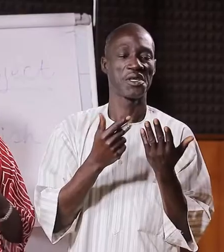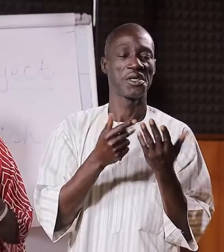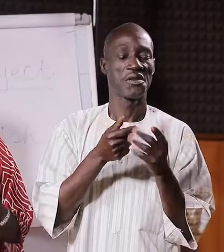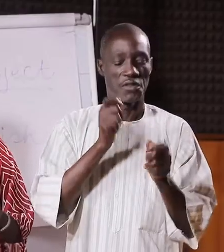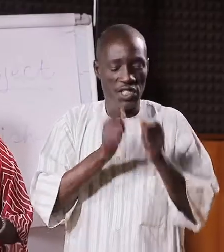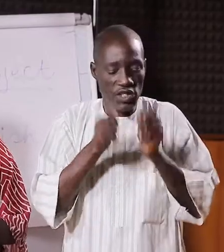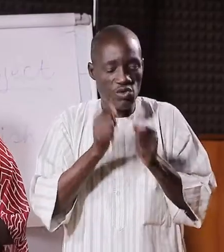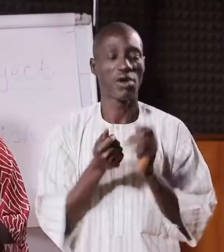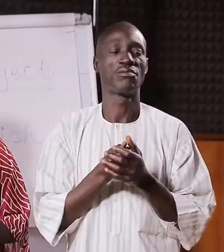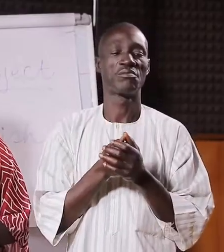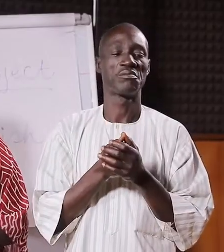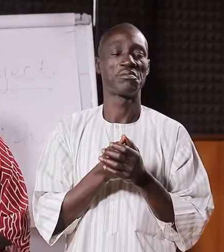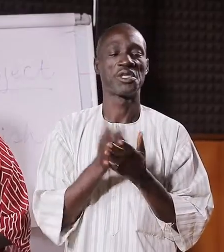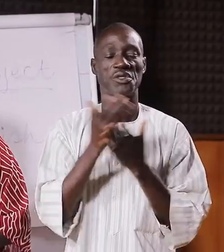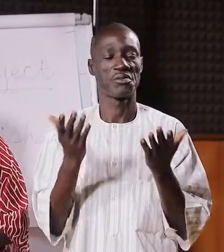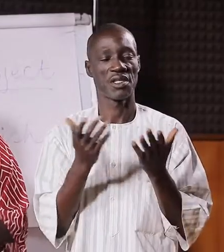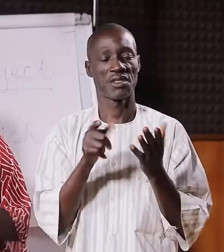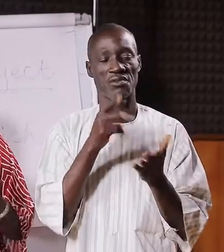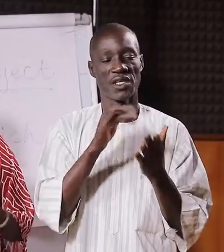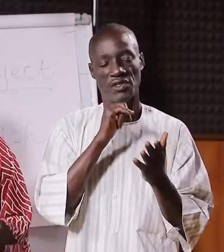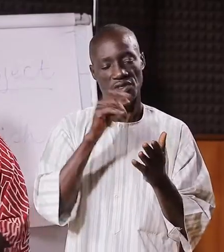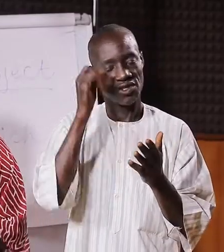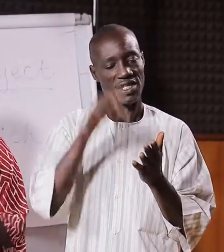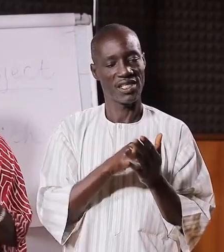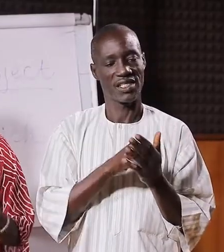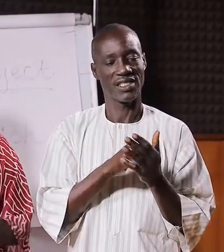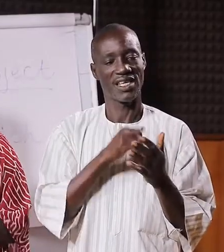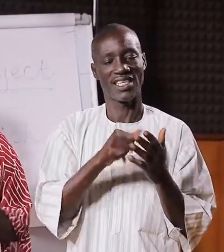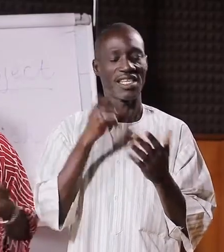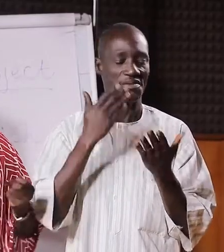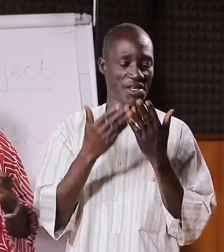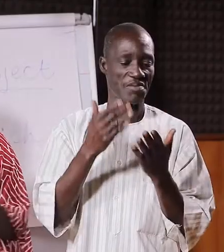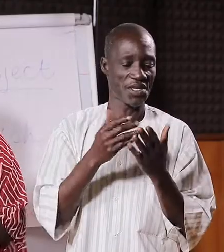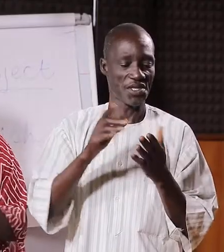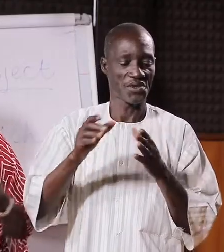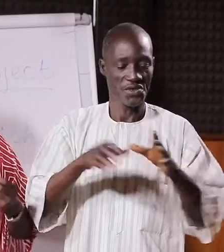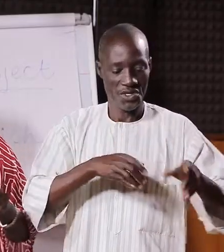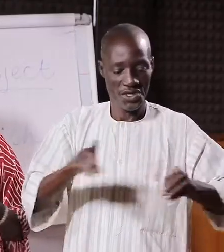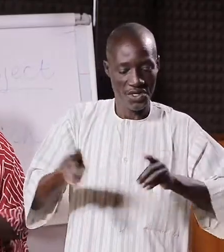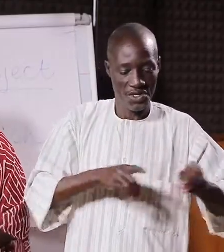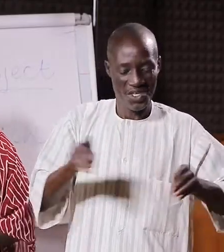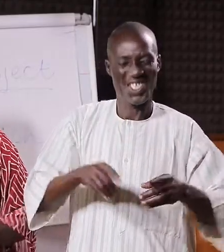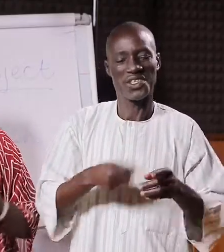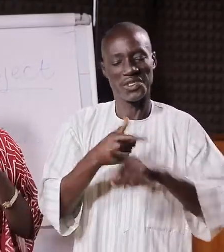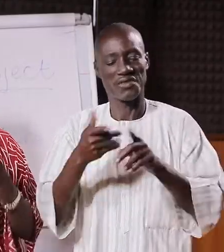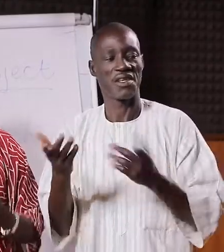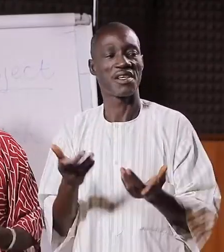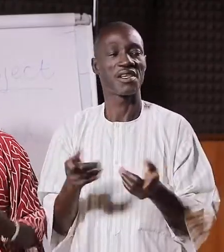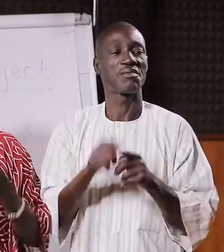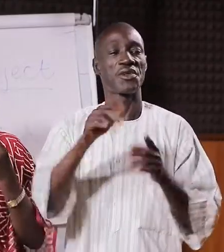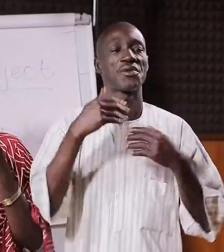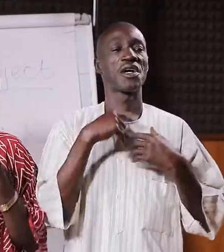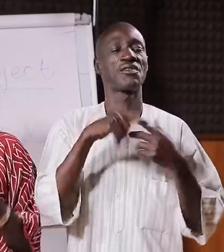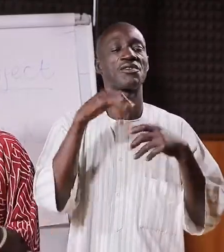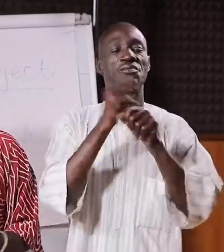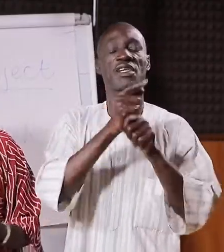you have to crack your brain to get them. And you go dancing your alanta or your shaku shaku dance, I don't know. But you have to make